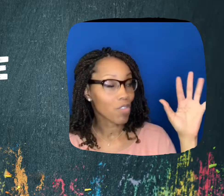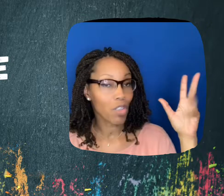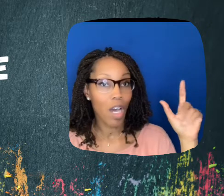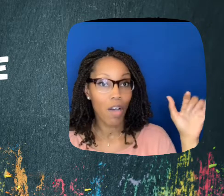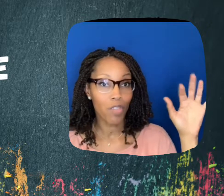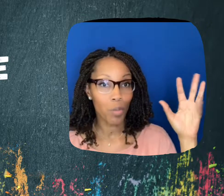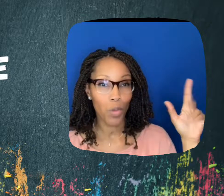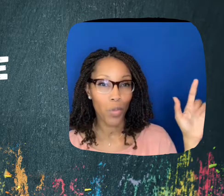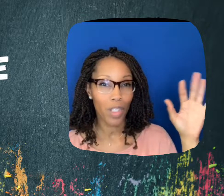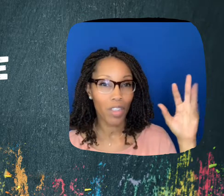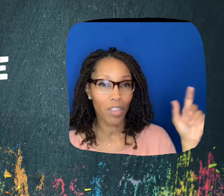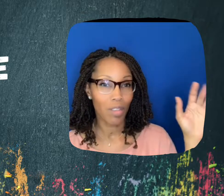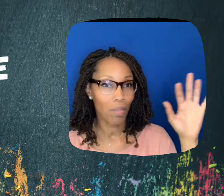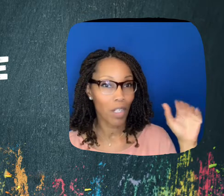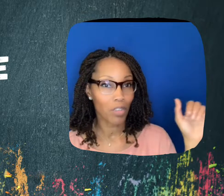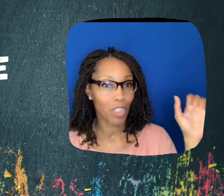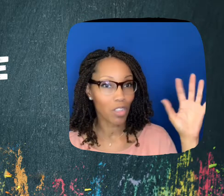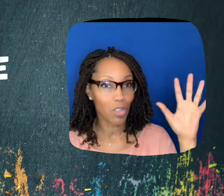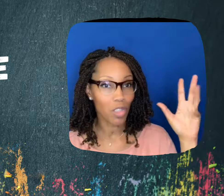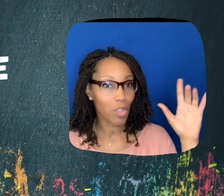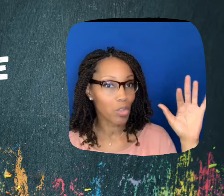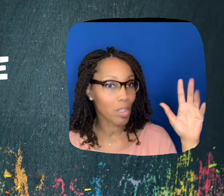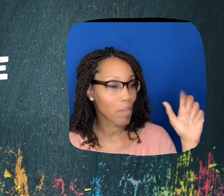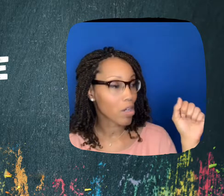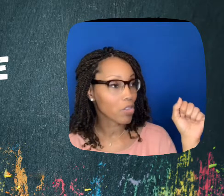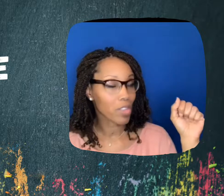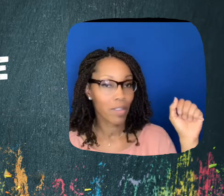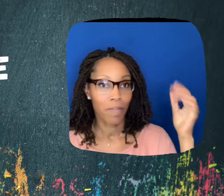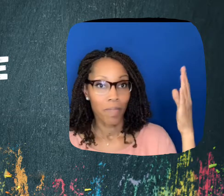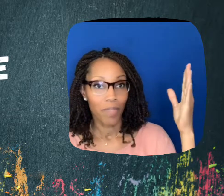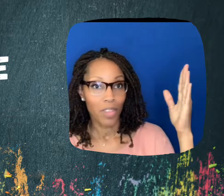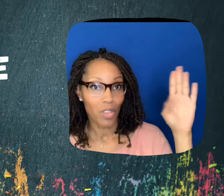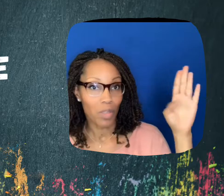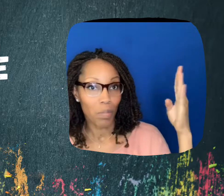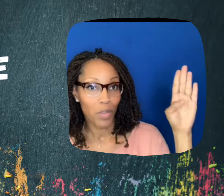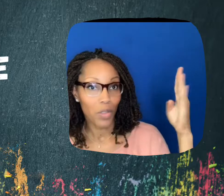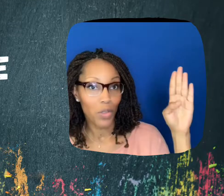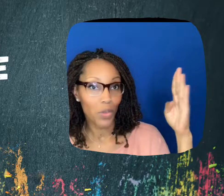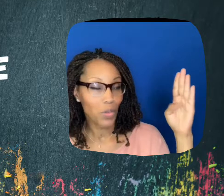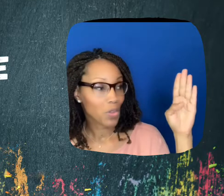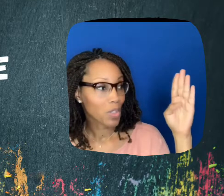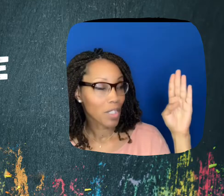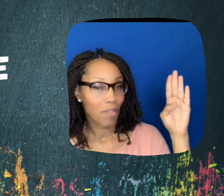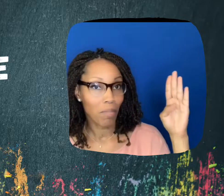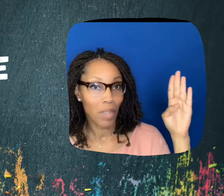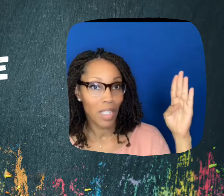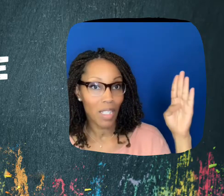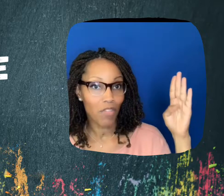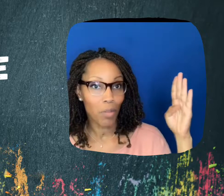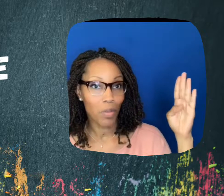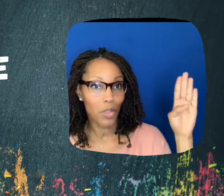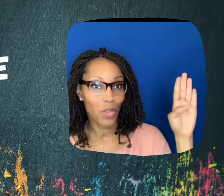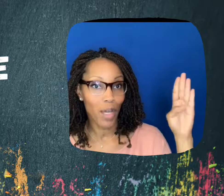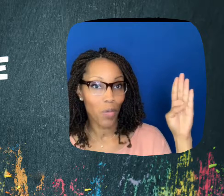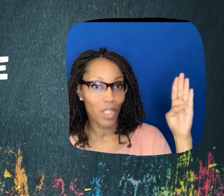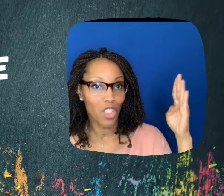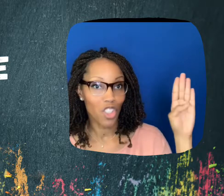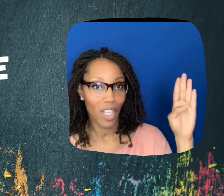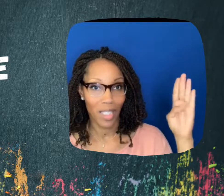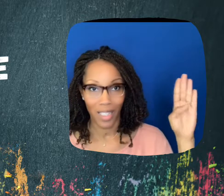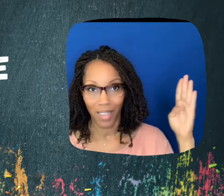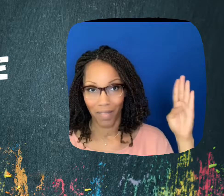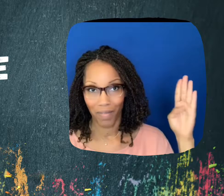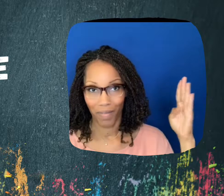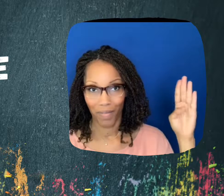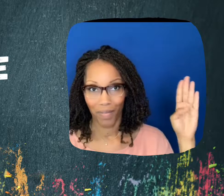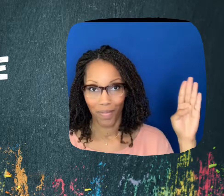that you feel comfortable with the most, that you use the most. So it's blue. B for blue, and we